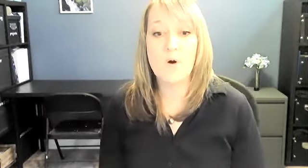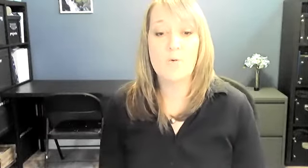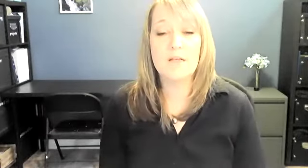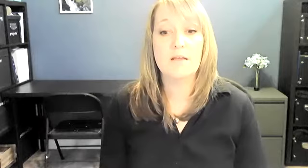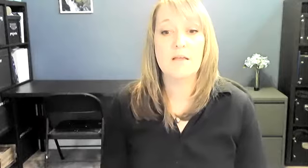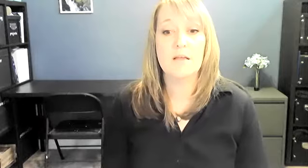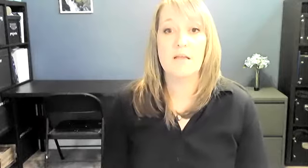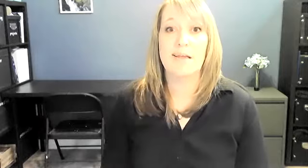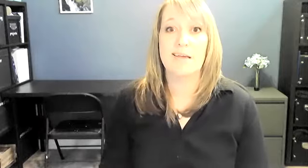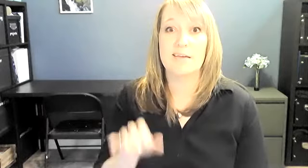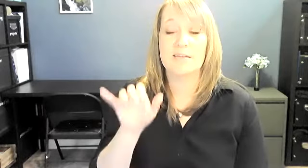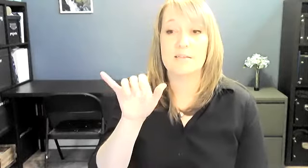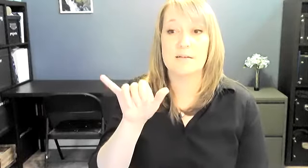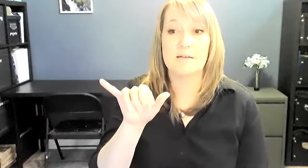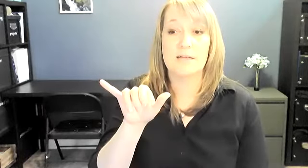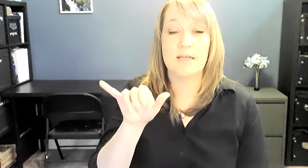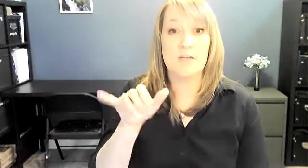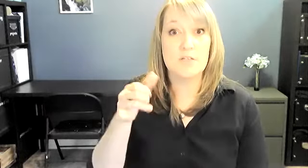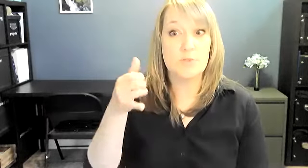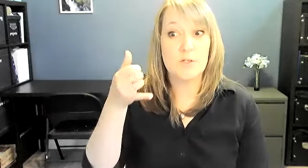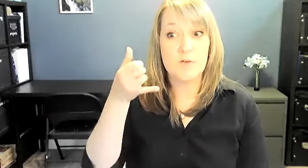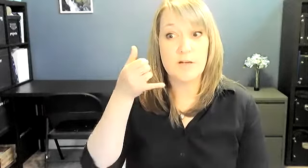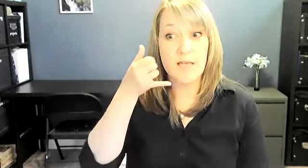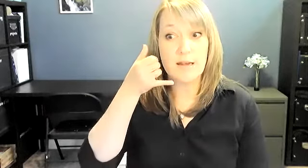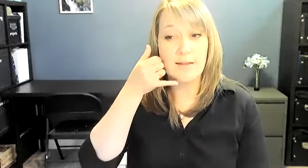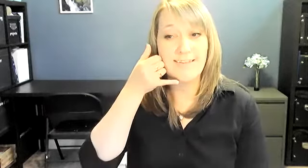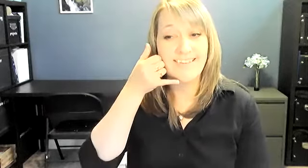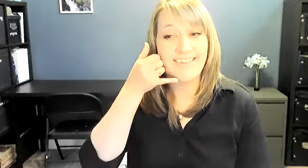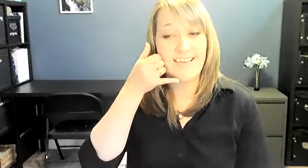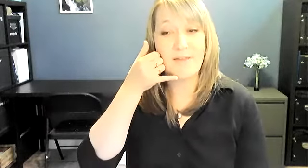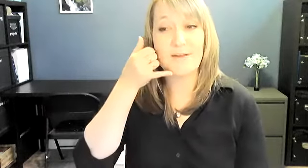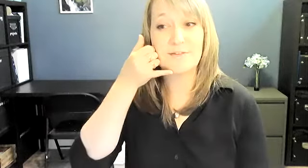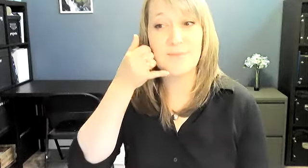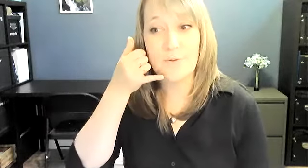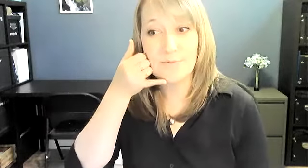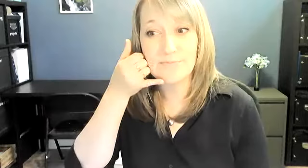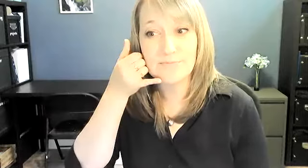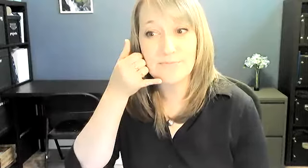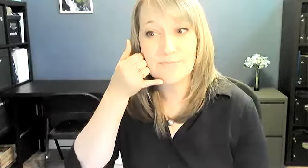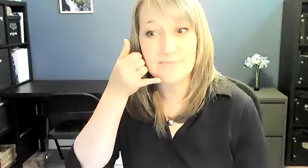Phone is like you used to do when you're a little kid. Okay, that's phone.